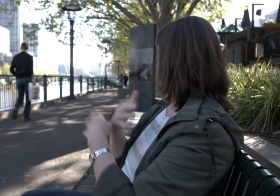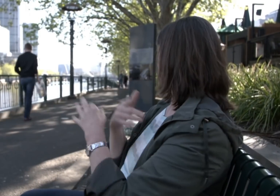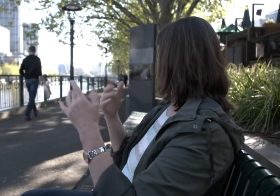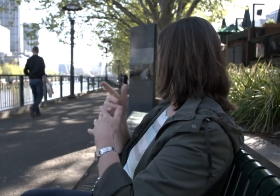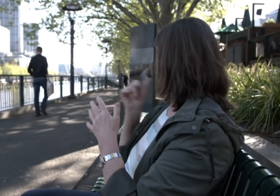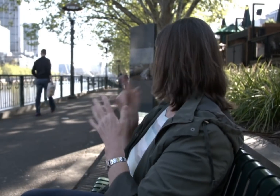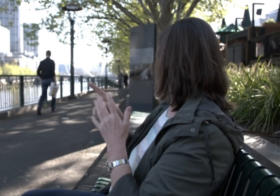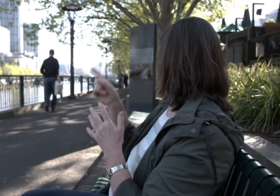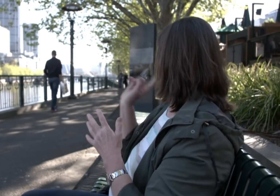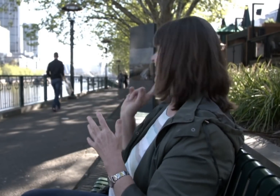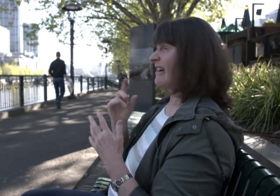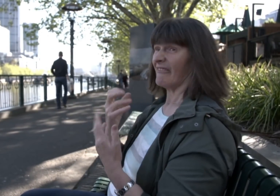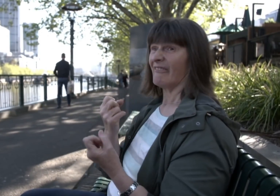There's people walking past.